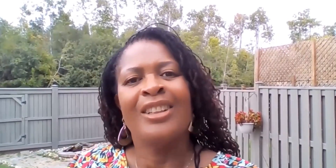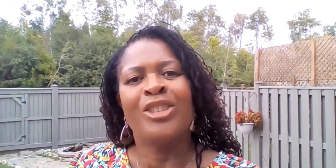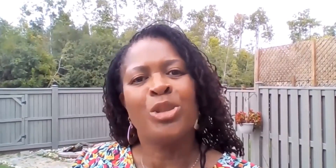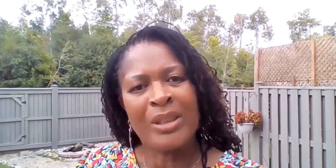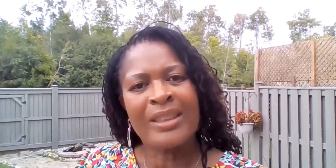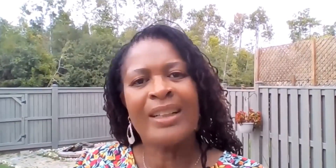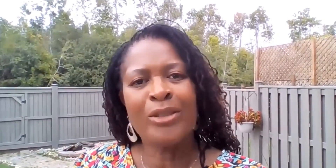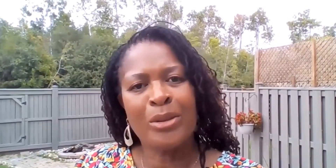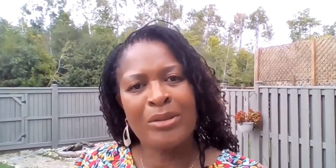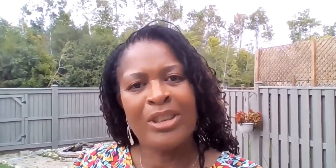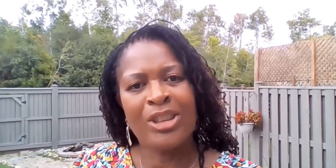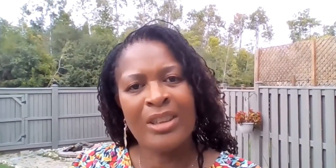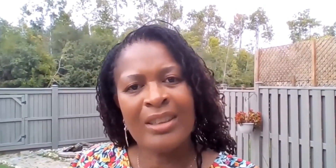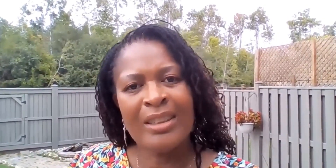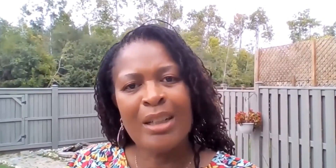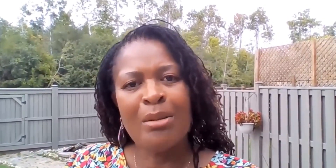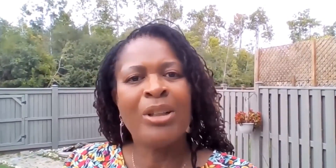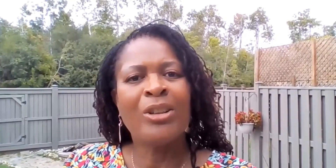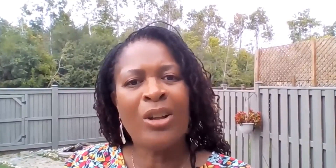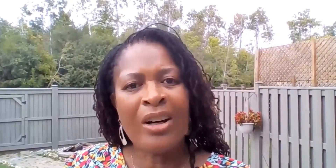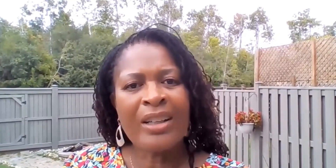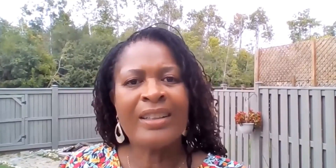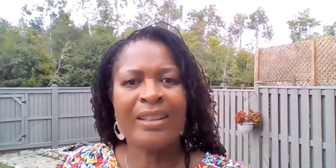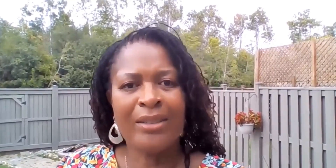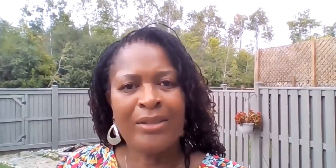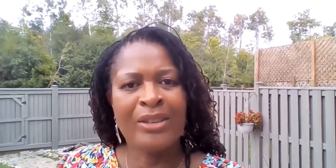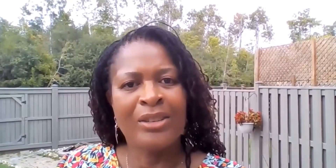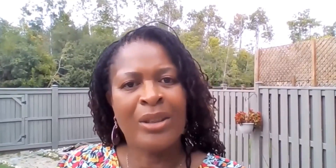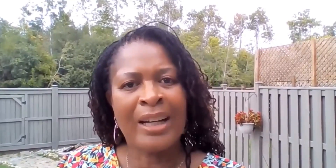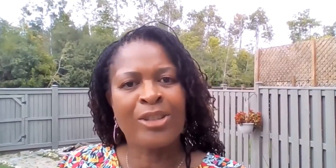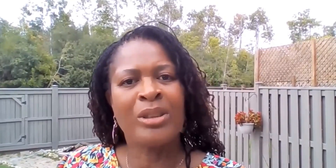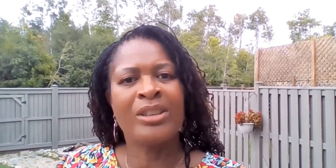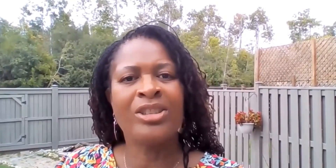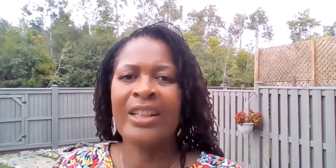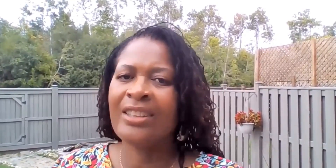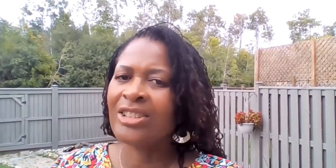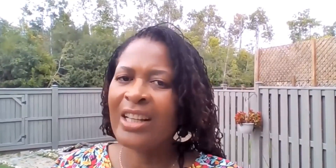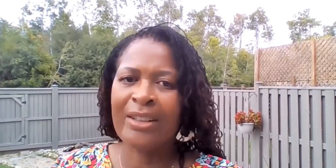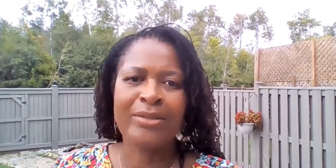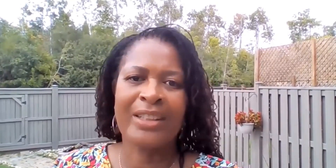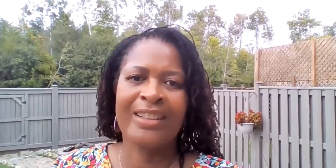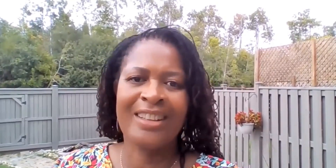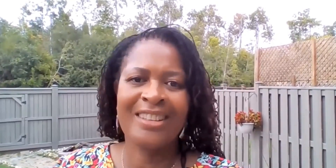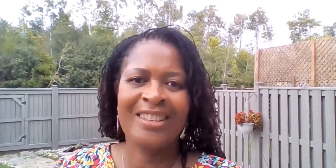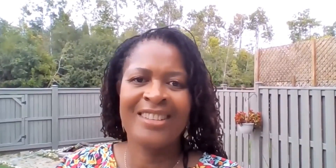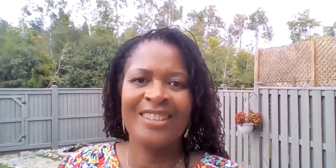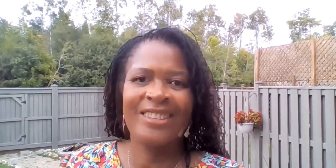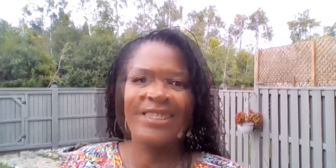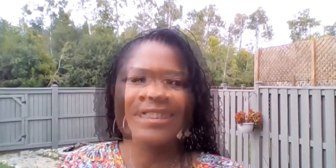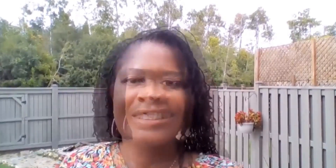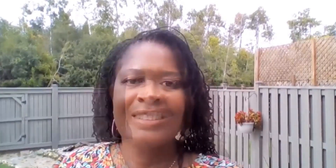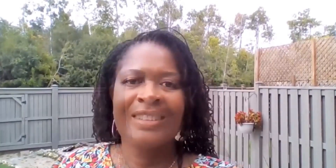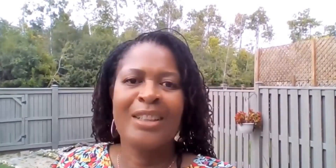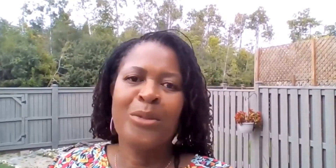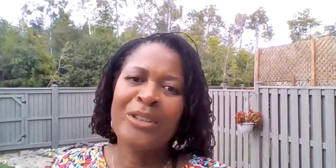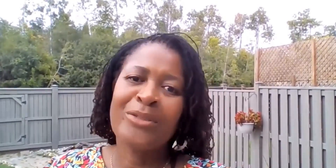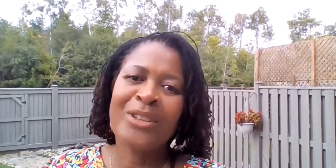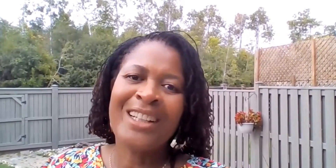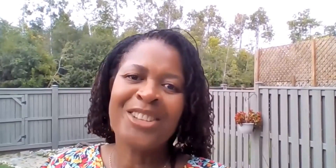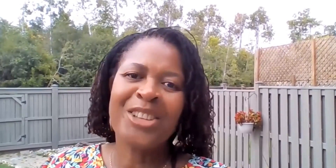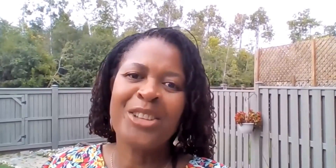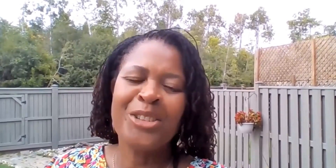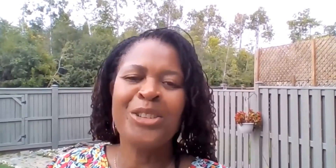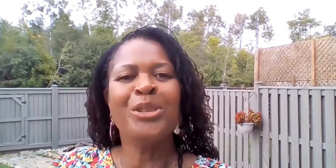it's short enough to envision, but long enough to actually change everything.